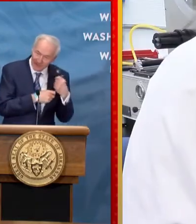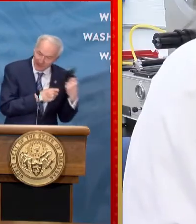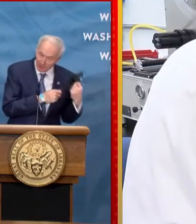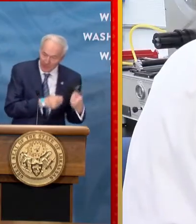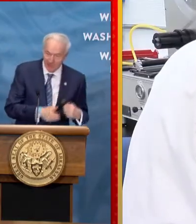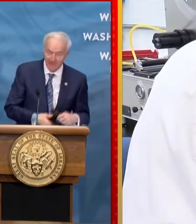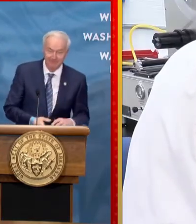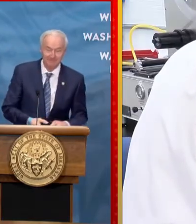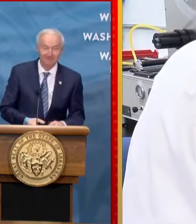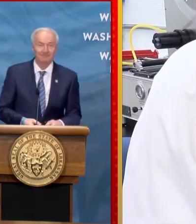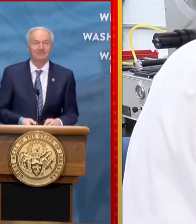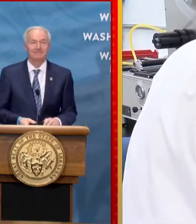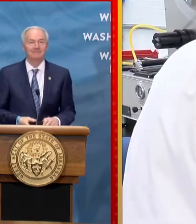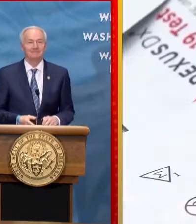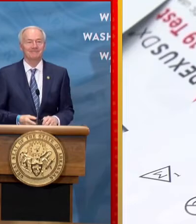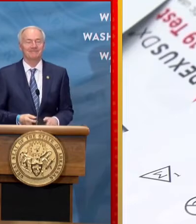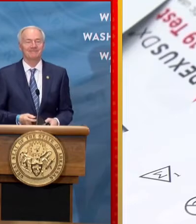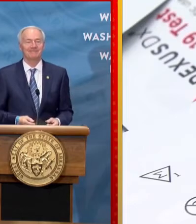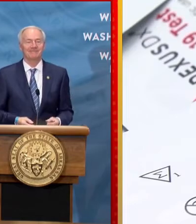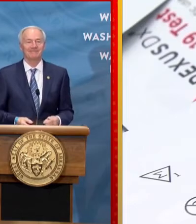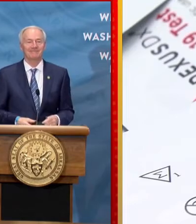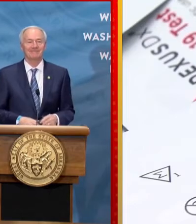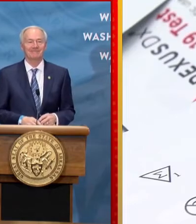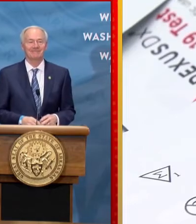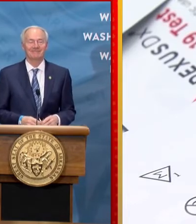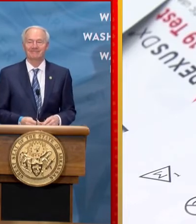Any other questions?